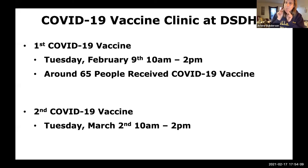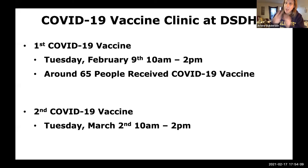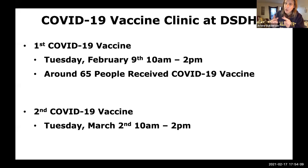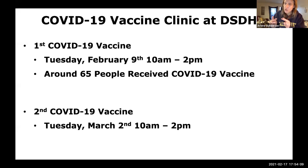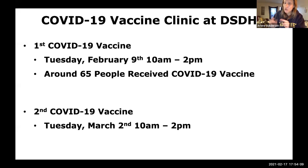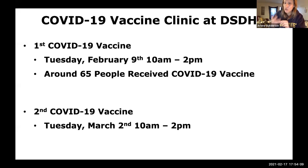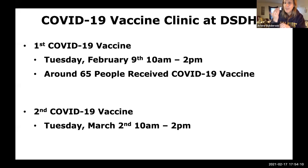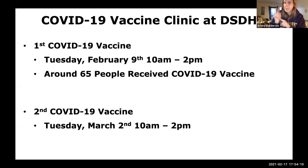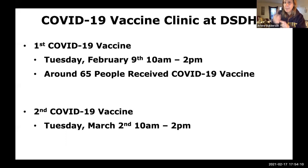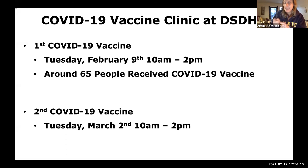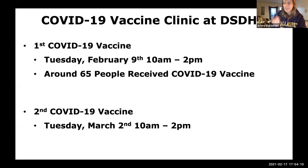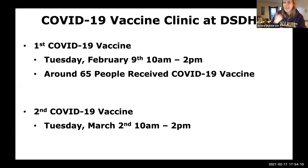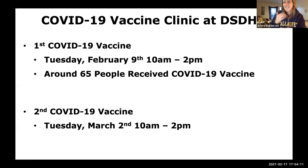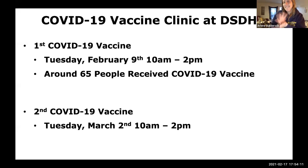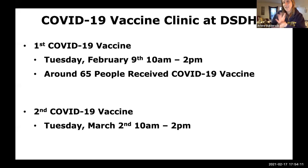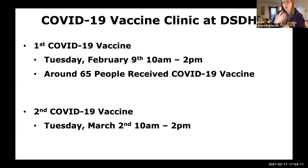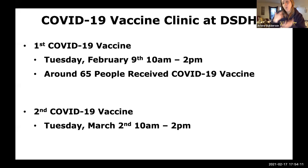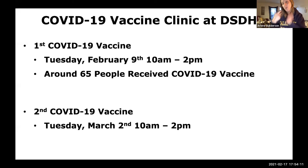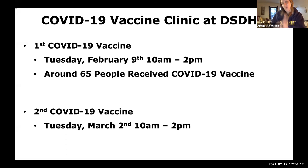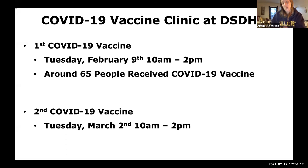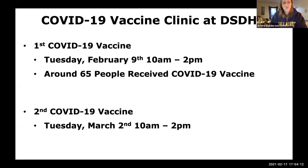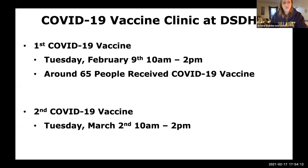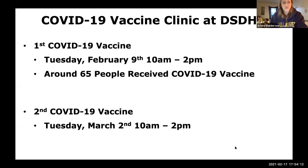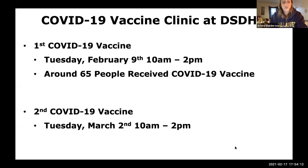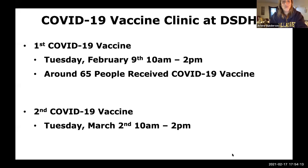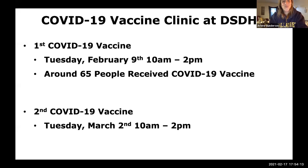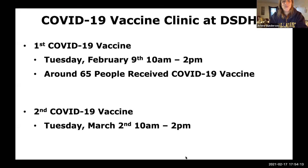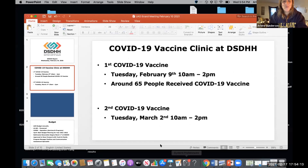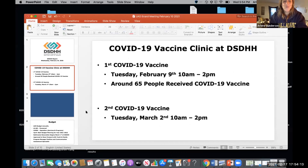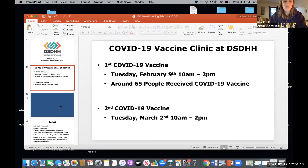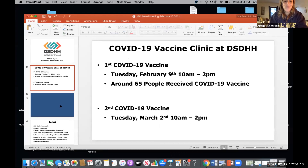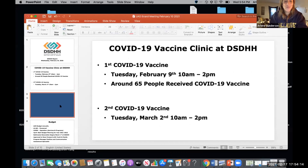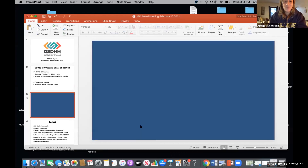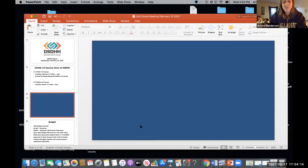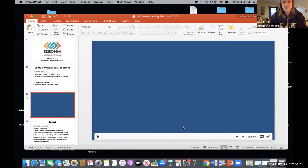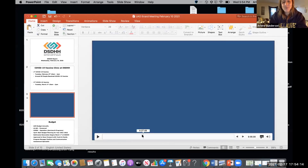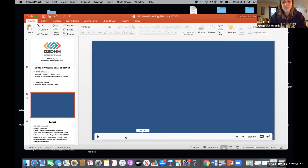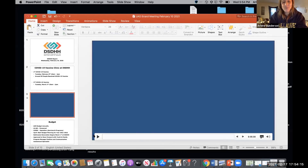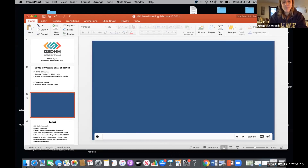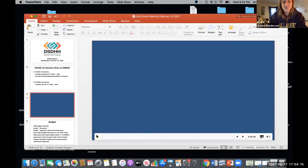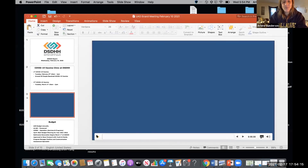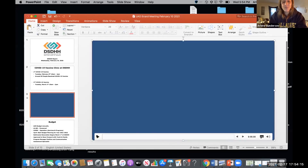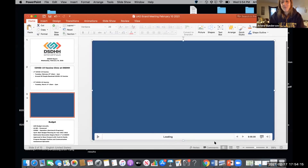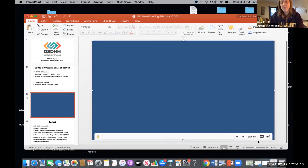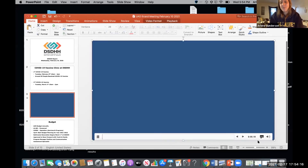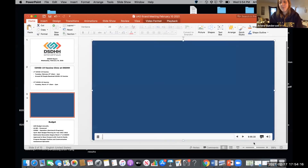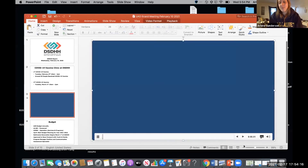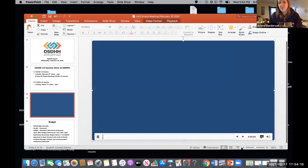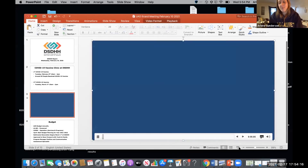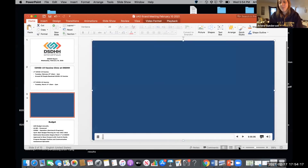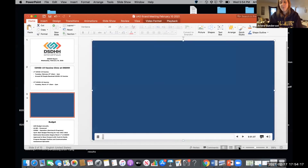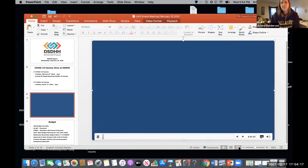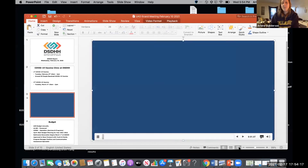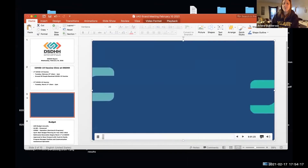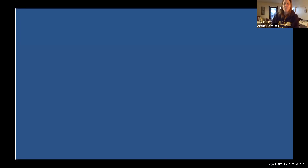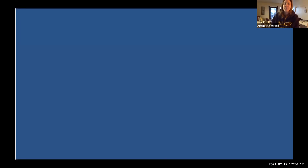safely, and they were monitored. They had to wait the 15 minutes after their vaccine. There's a video I want to